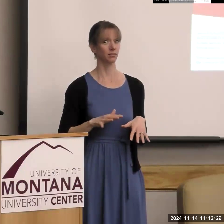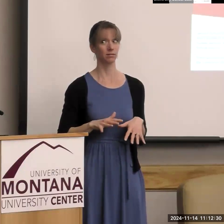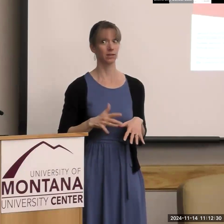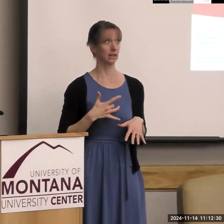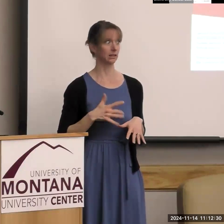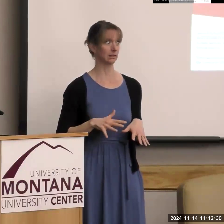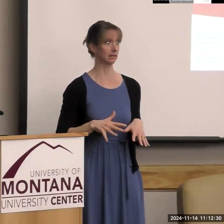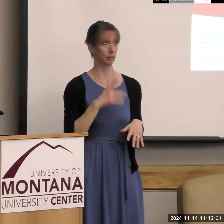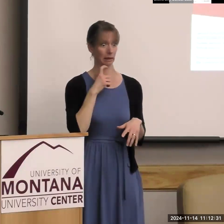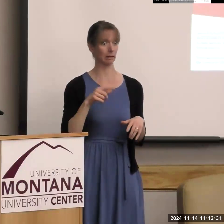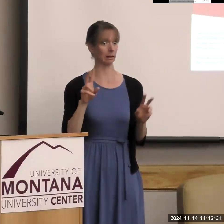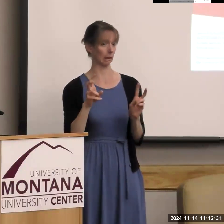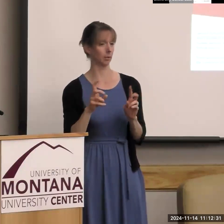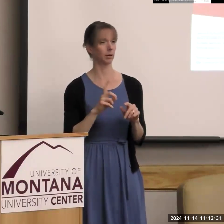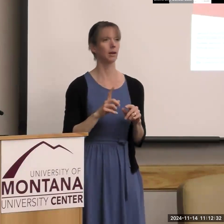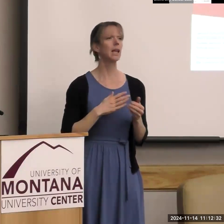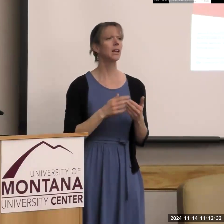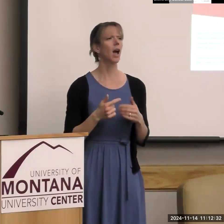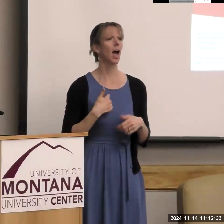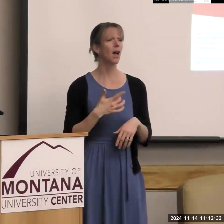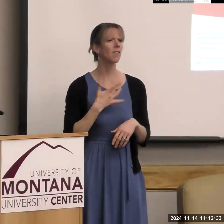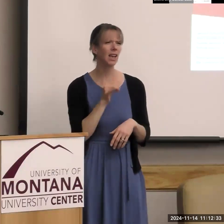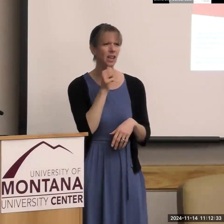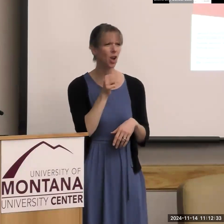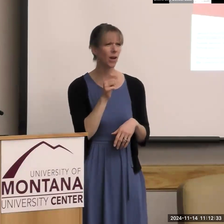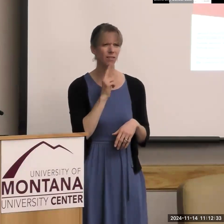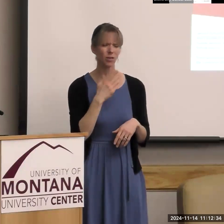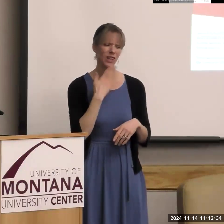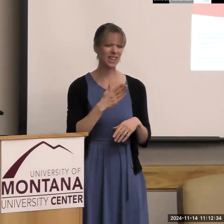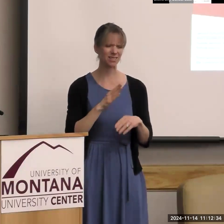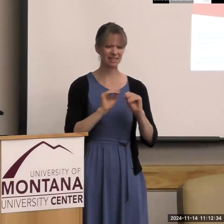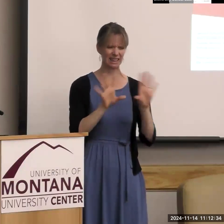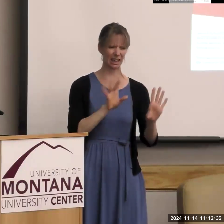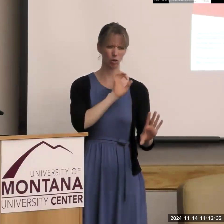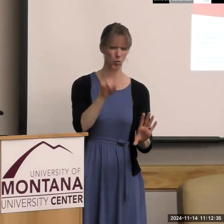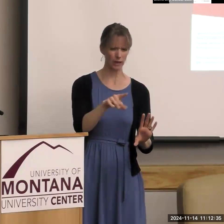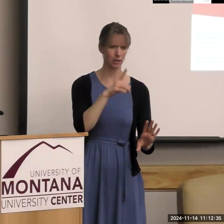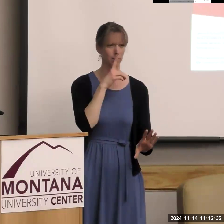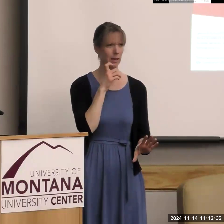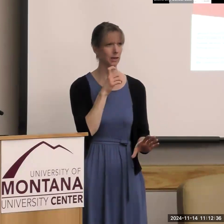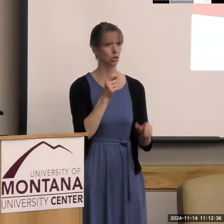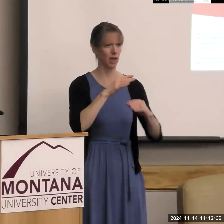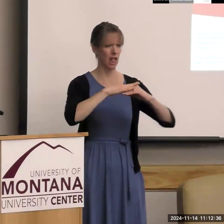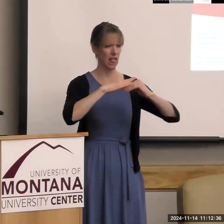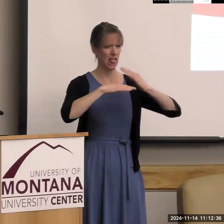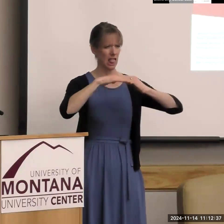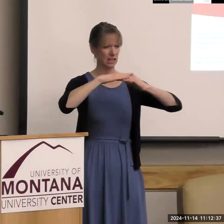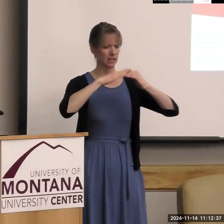anxious. I feel like I don't have a clear question because there's so many layers, as we were